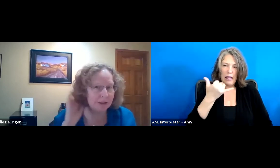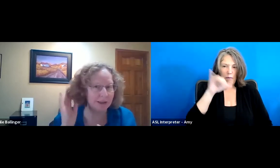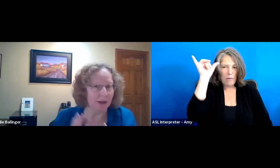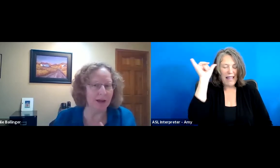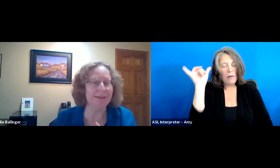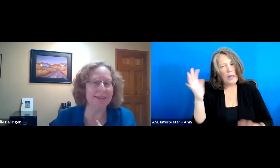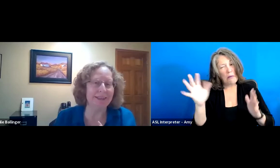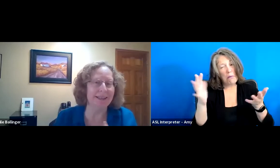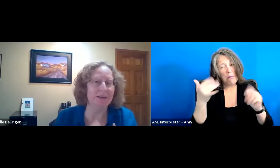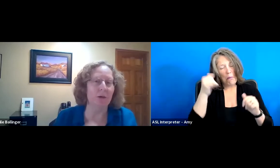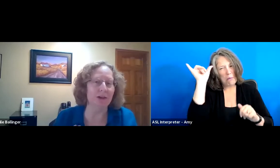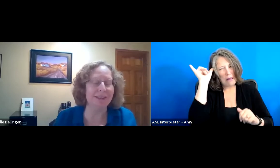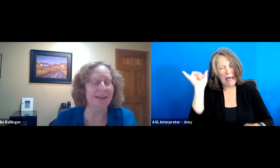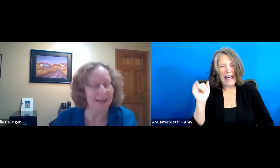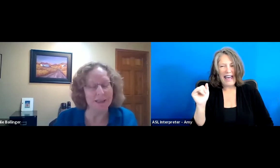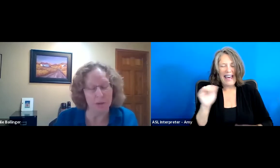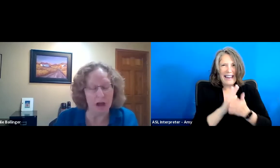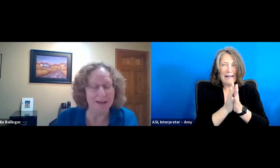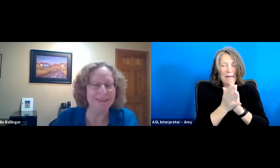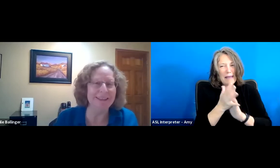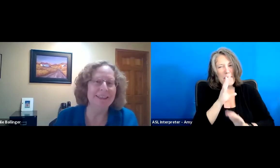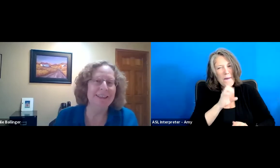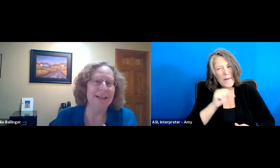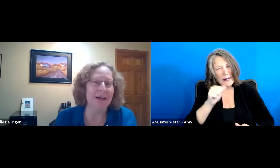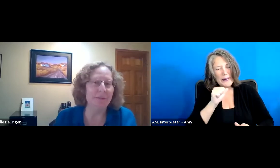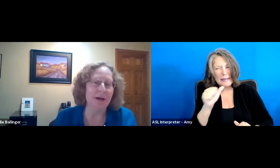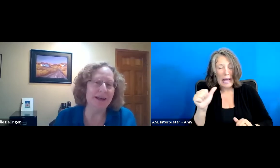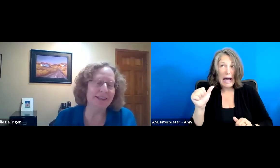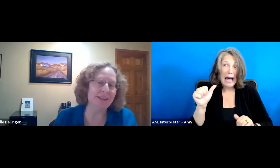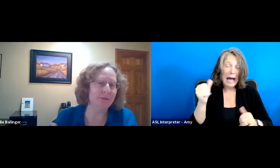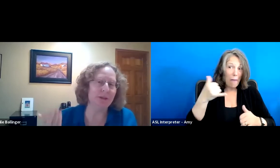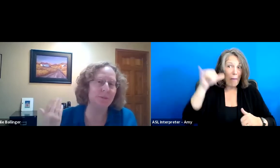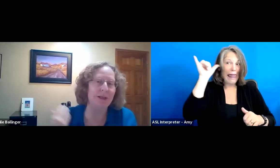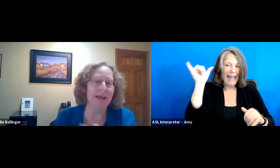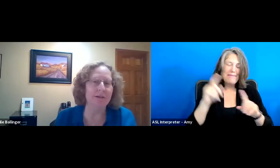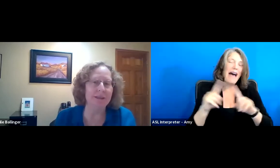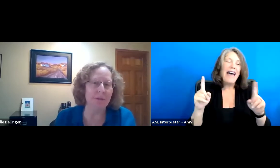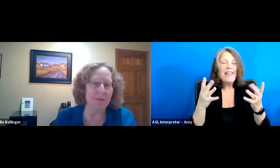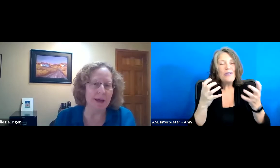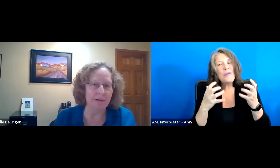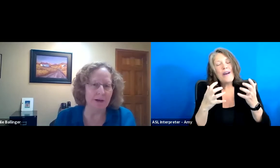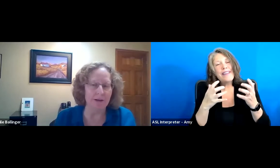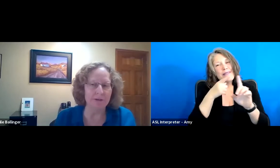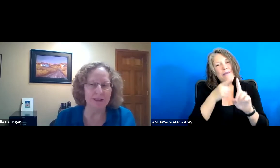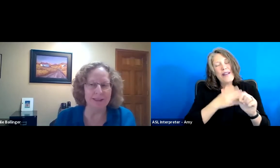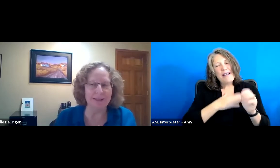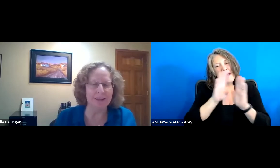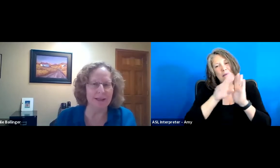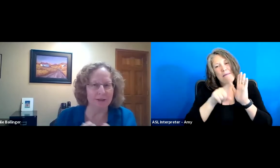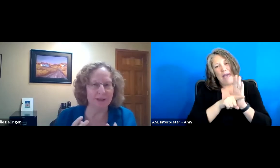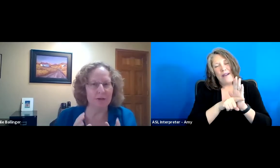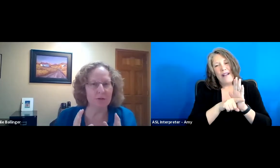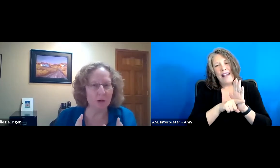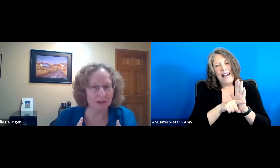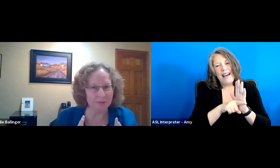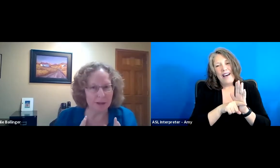well, mostly blonde. As I get older, it's not as blonde. I just want to point out my background. It's